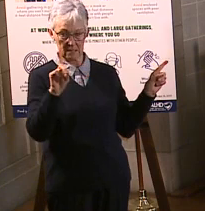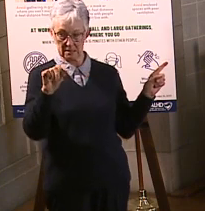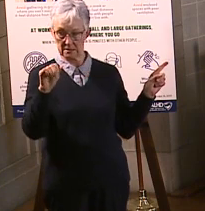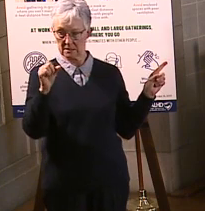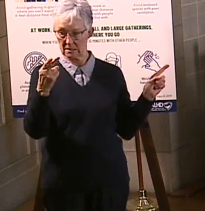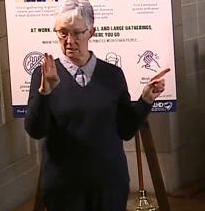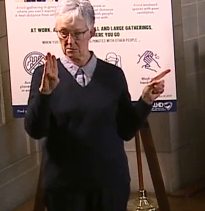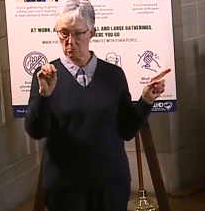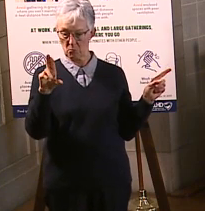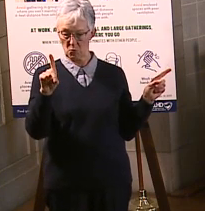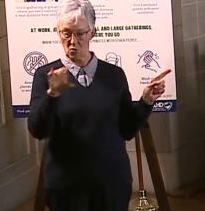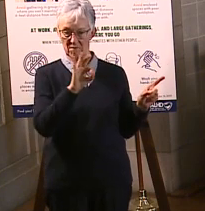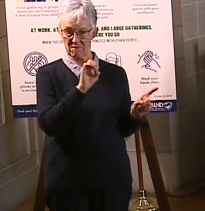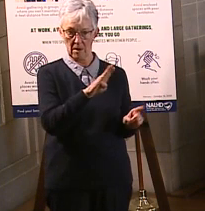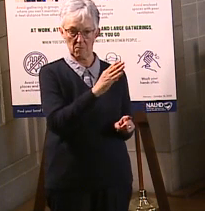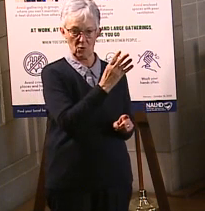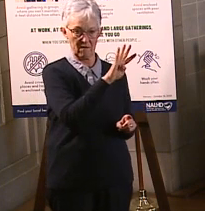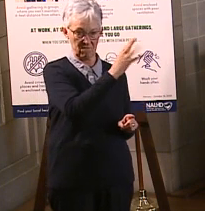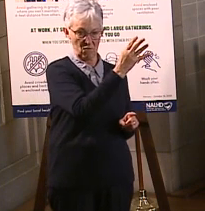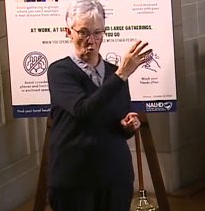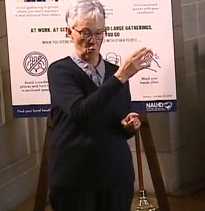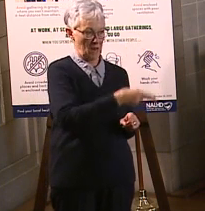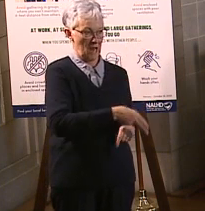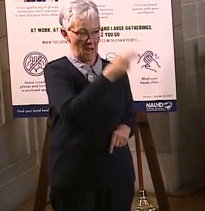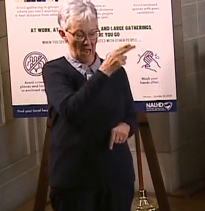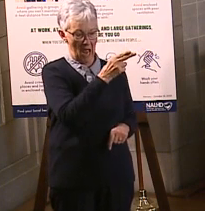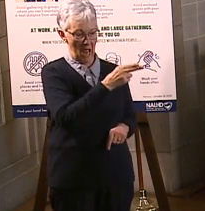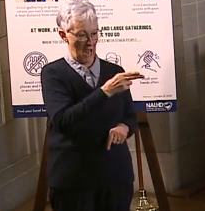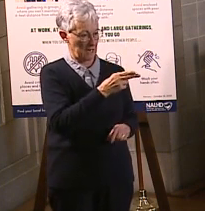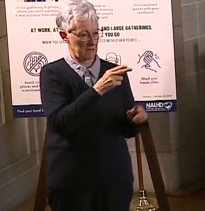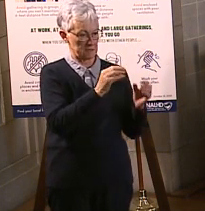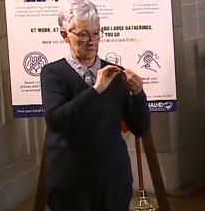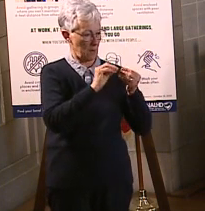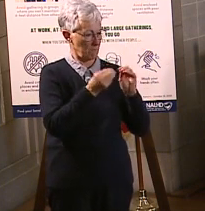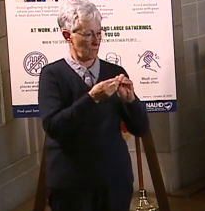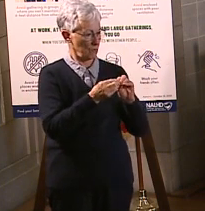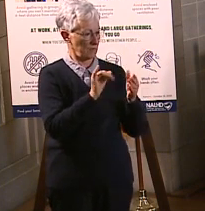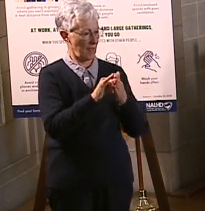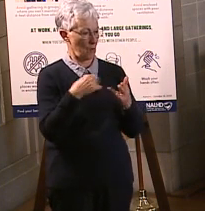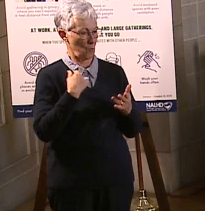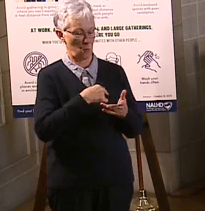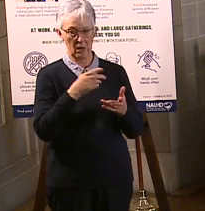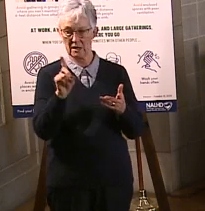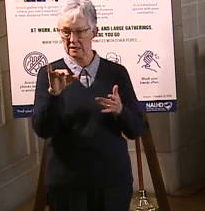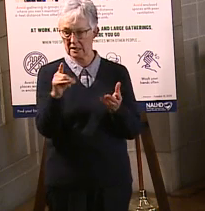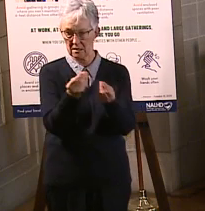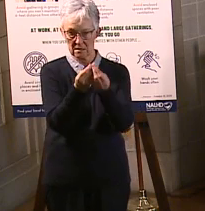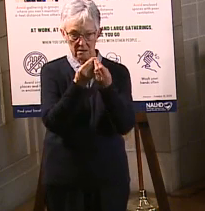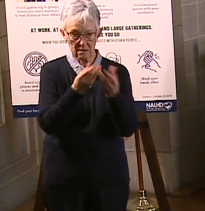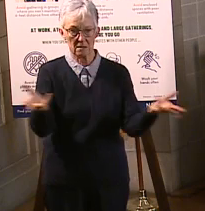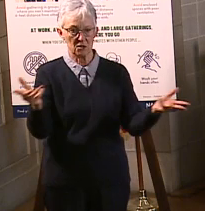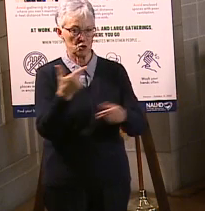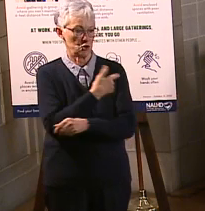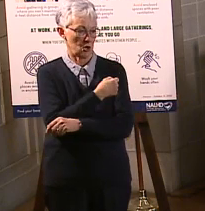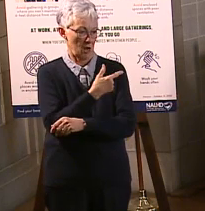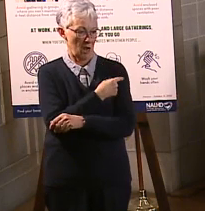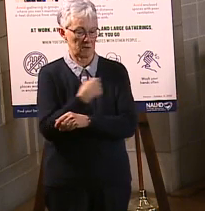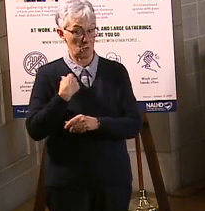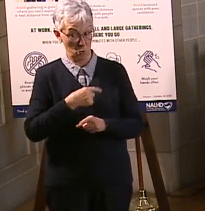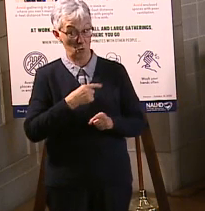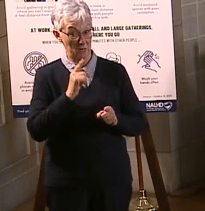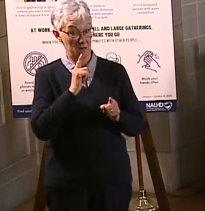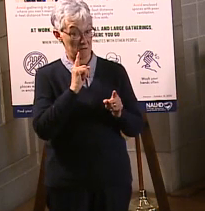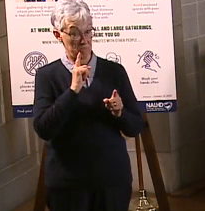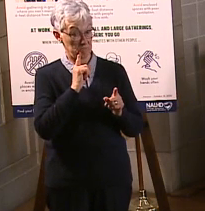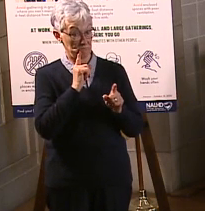was a record high of 14,231 doses administered, and we plan to keep this momentum moving forward. This week,